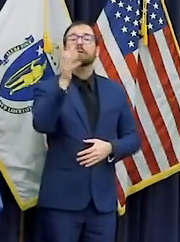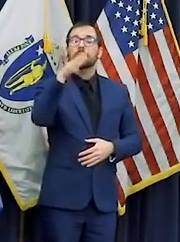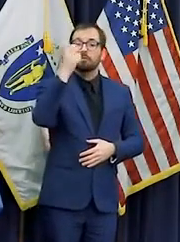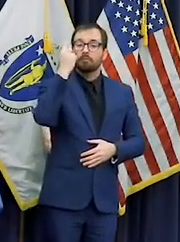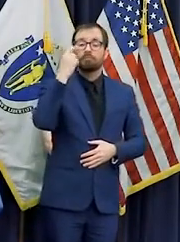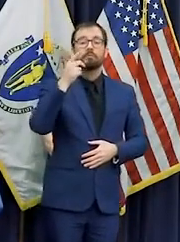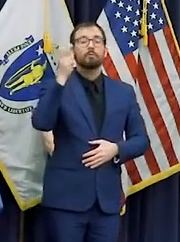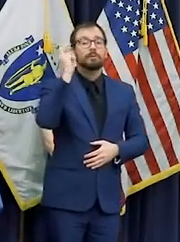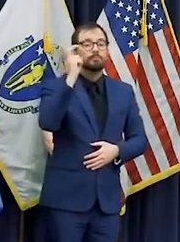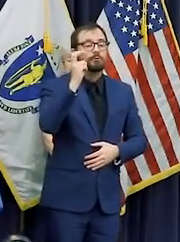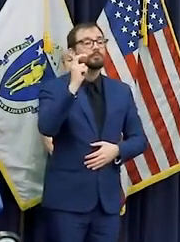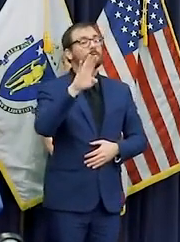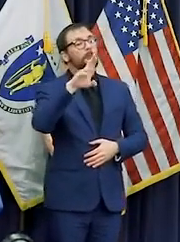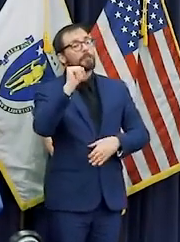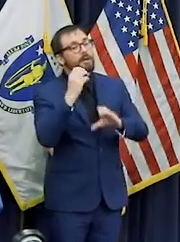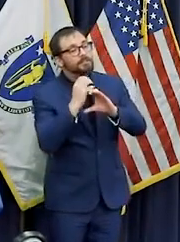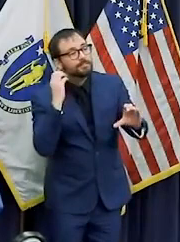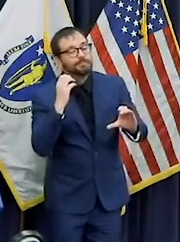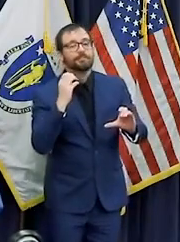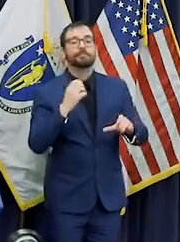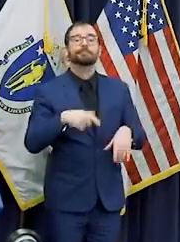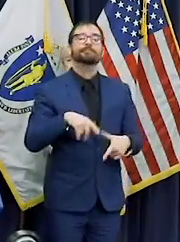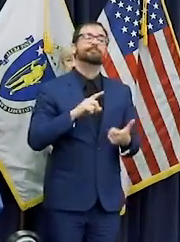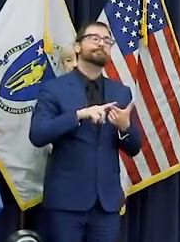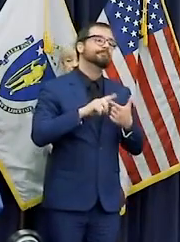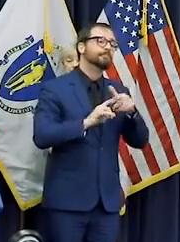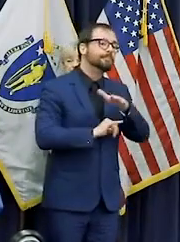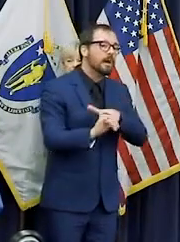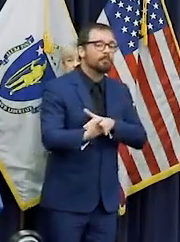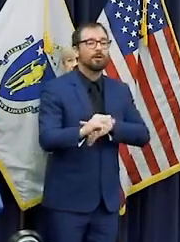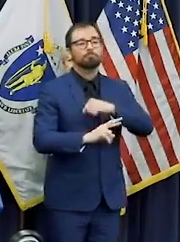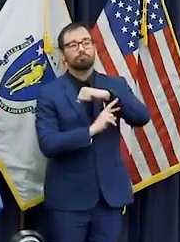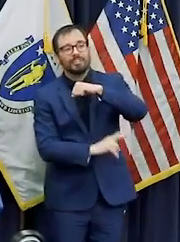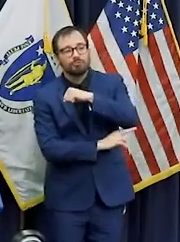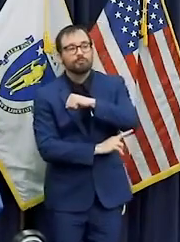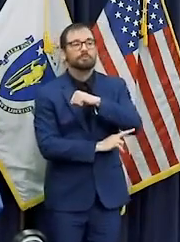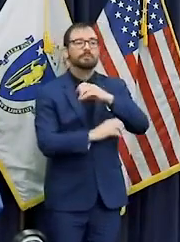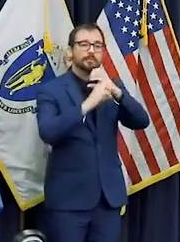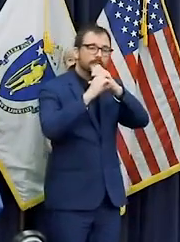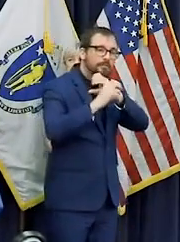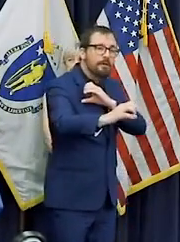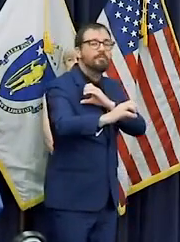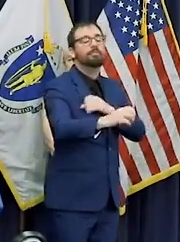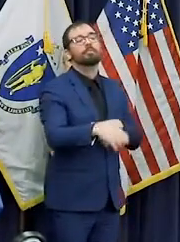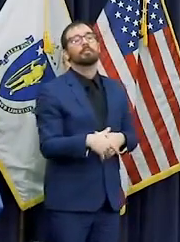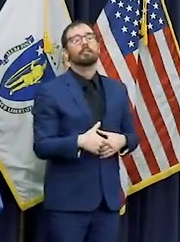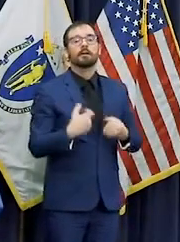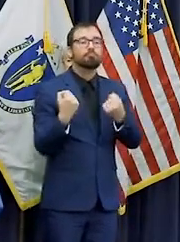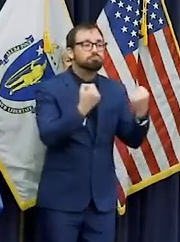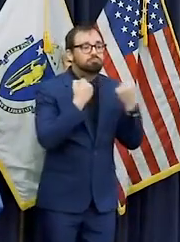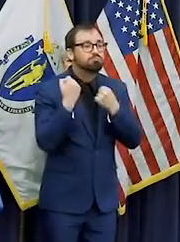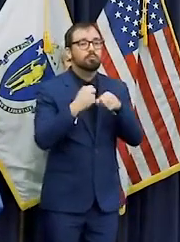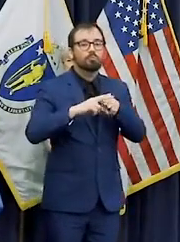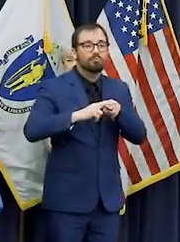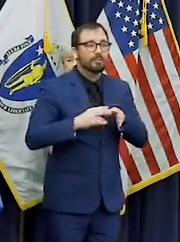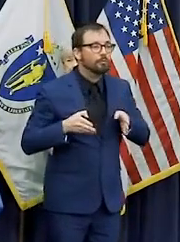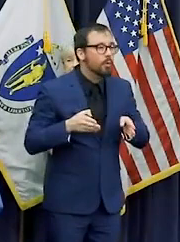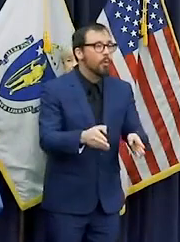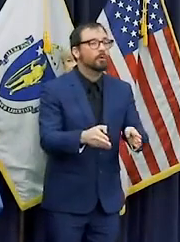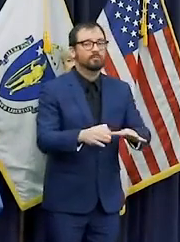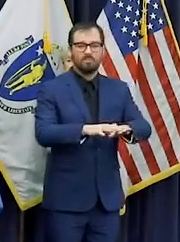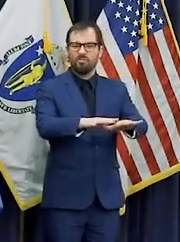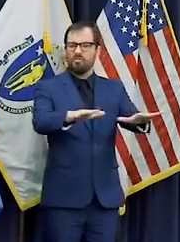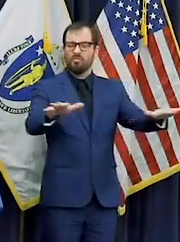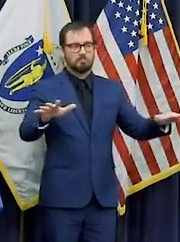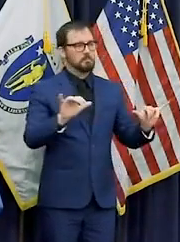our roads, bridges, tunnels are open, and our buses, trains, and subways will continue to run.